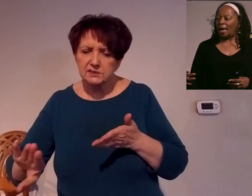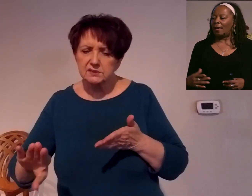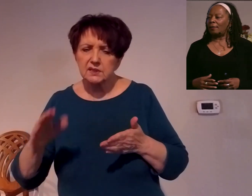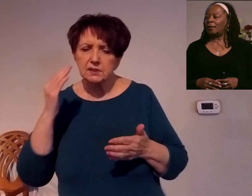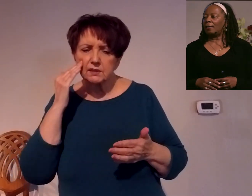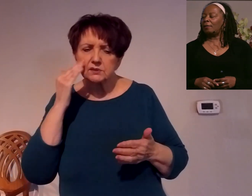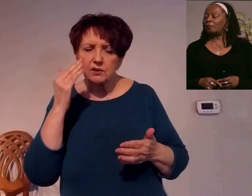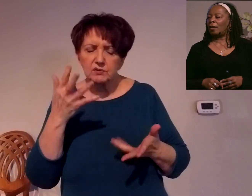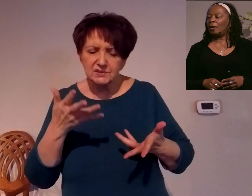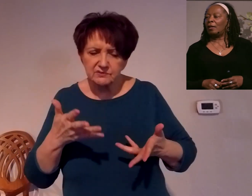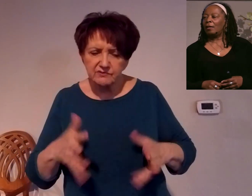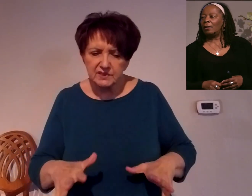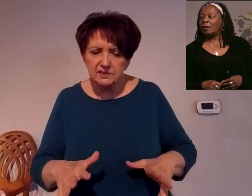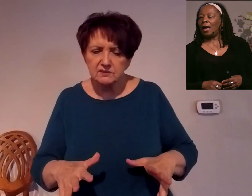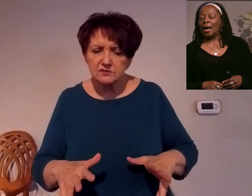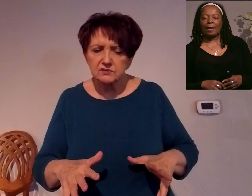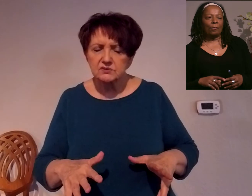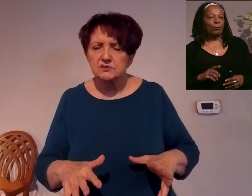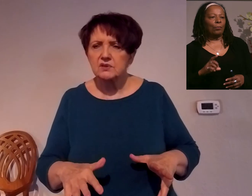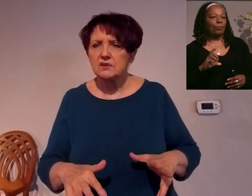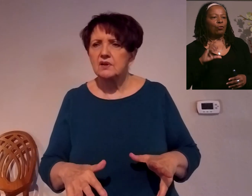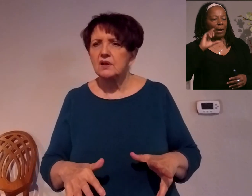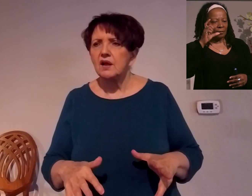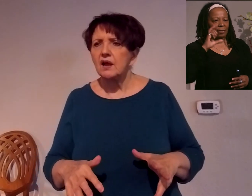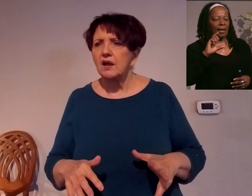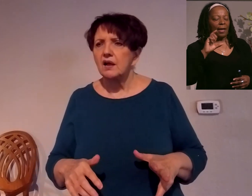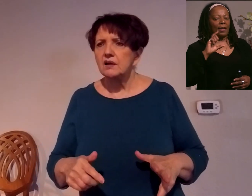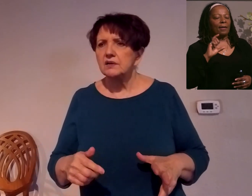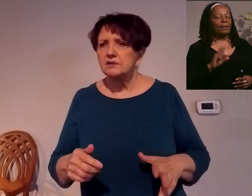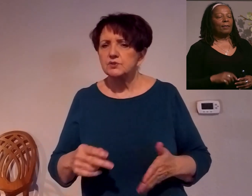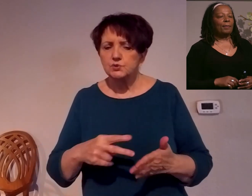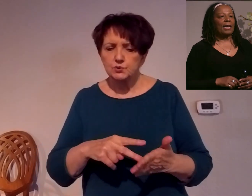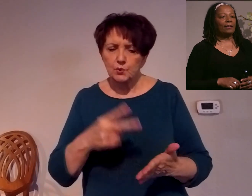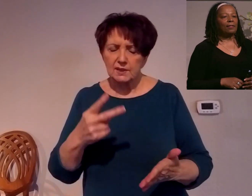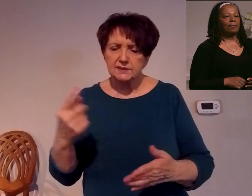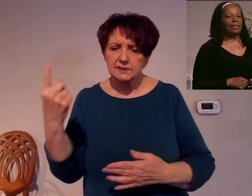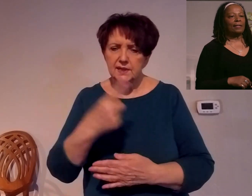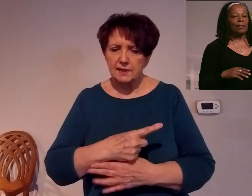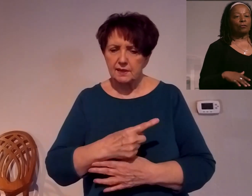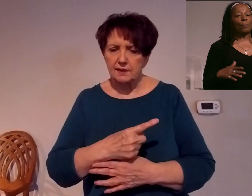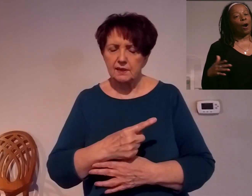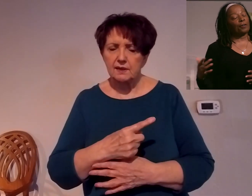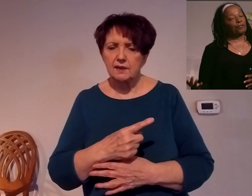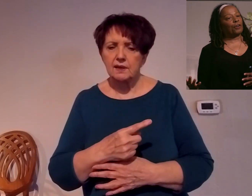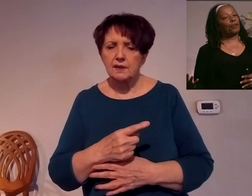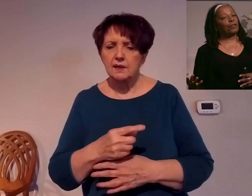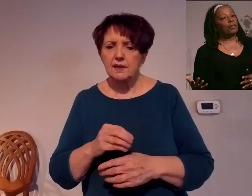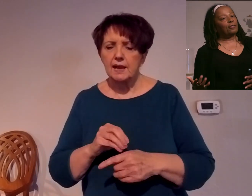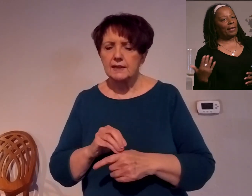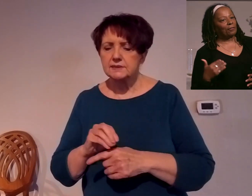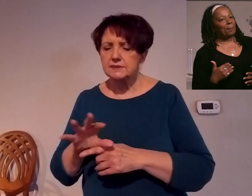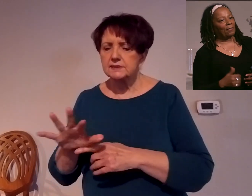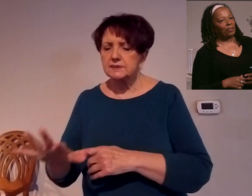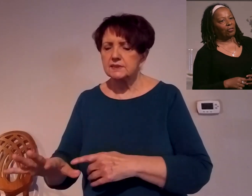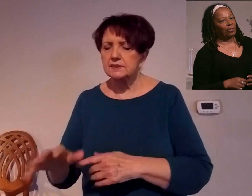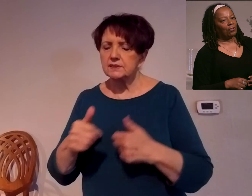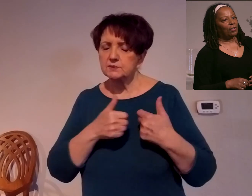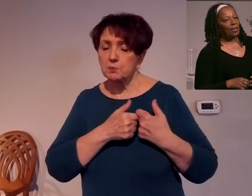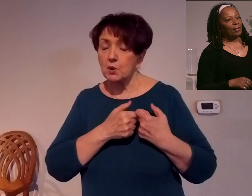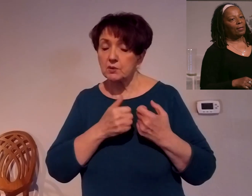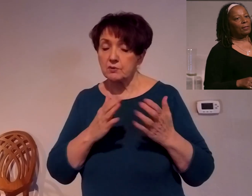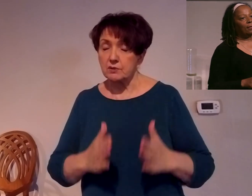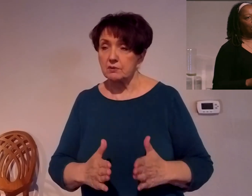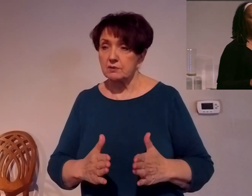model that is I, twice a day, began to send his partner text